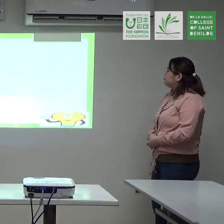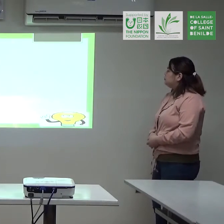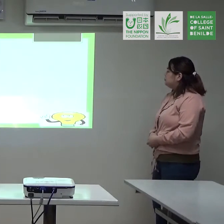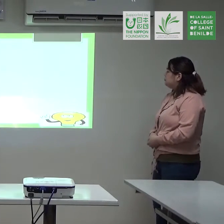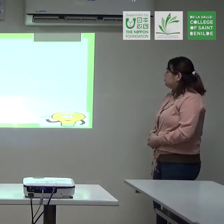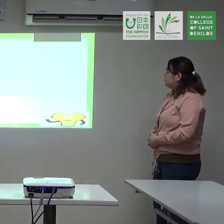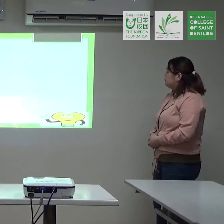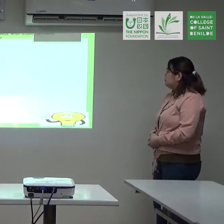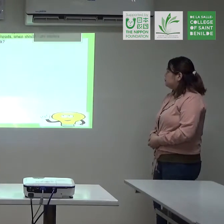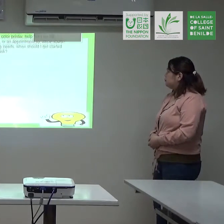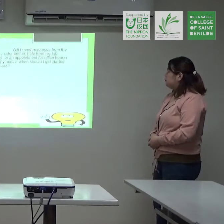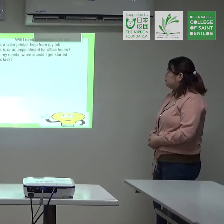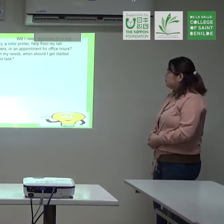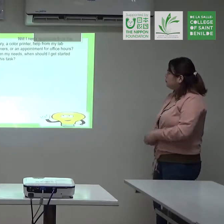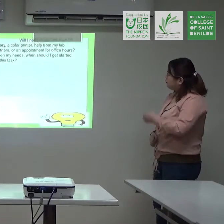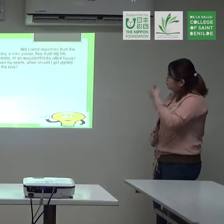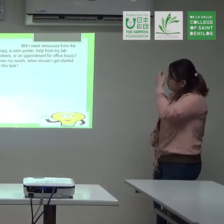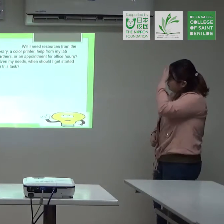Okay.